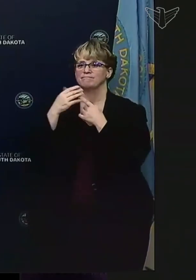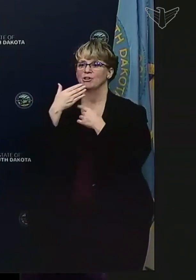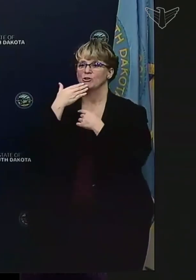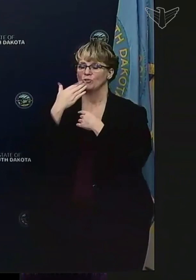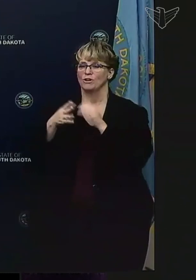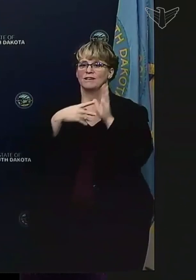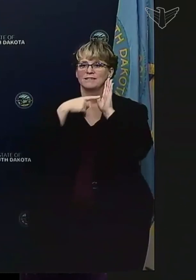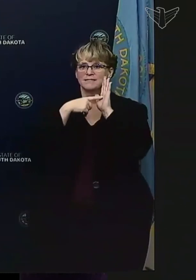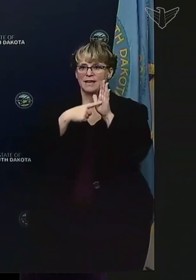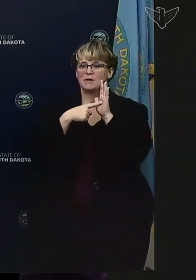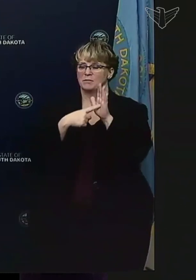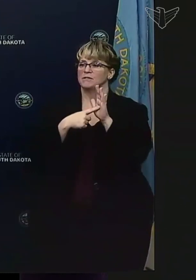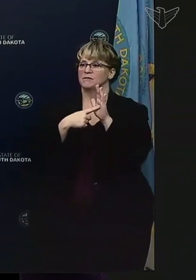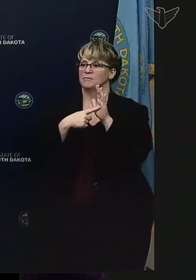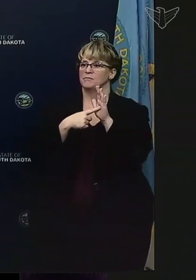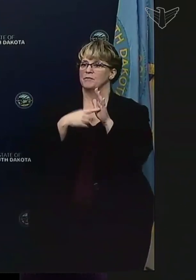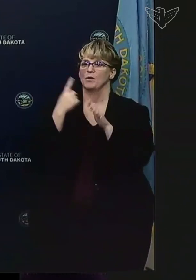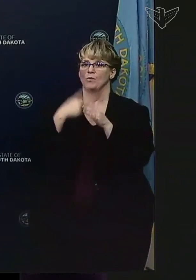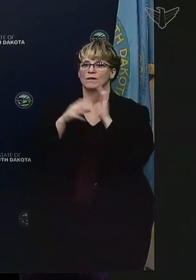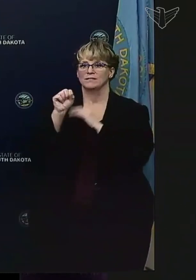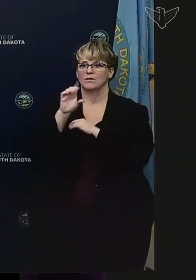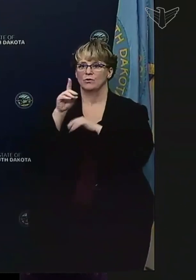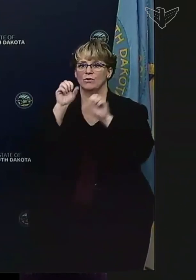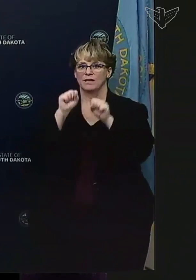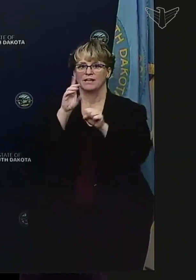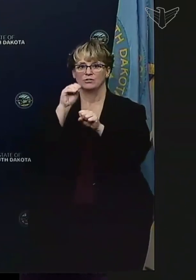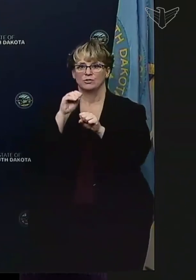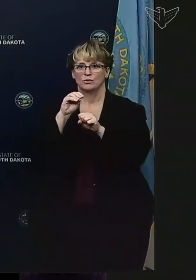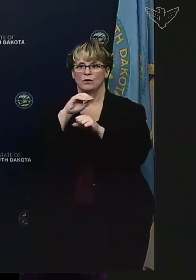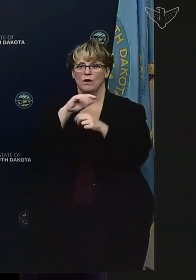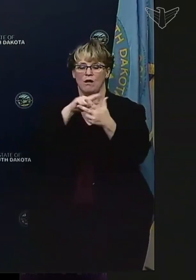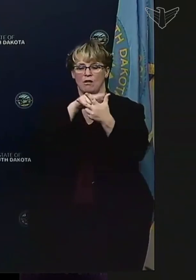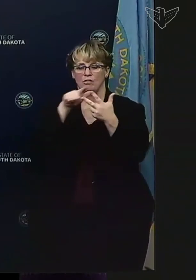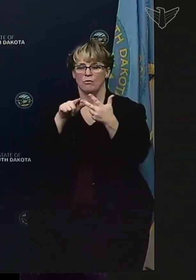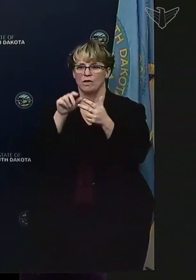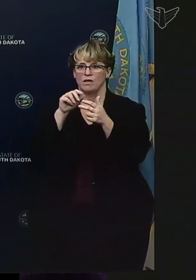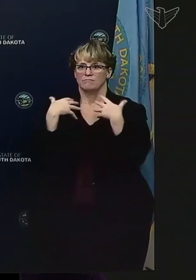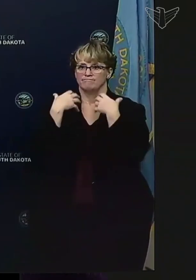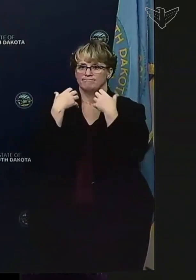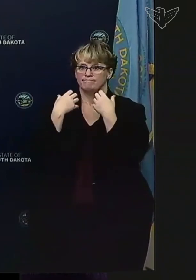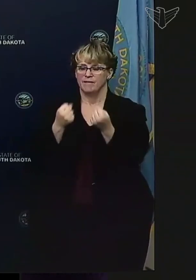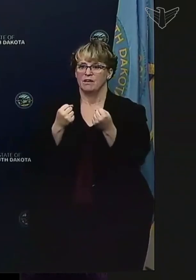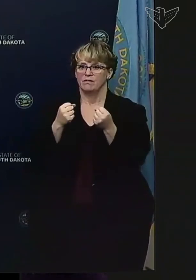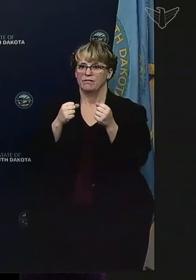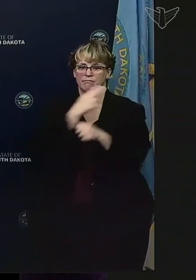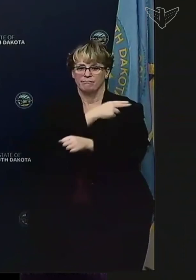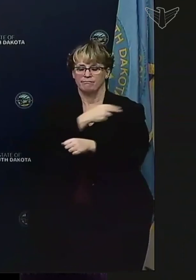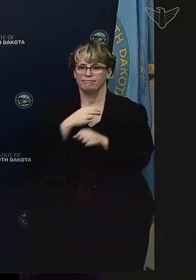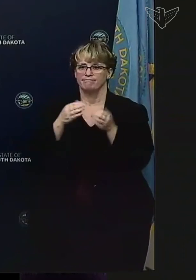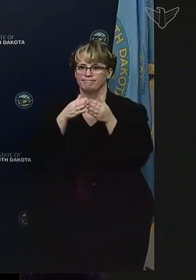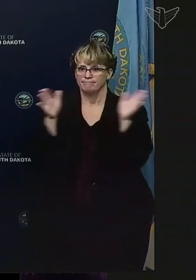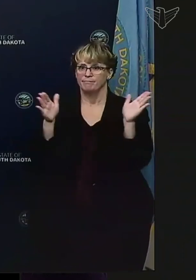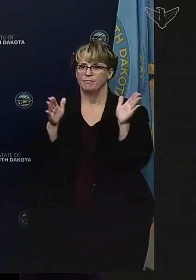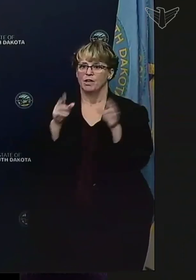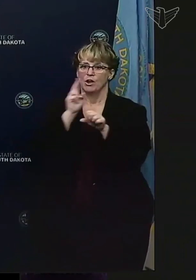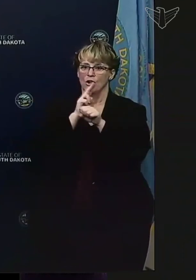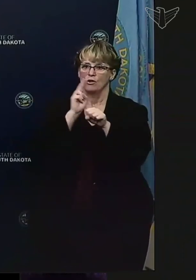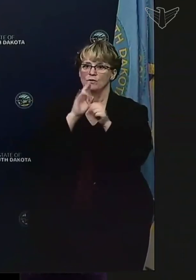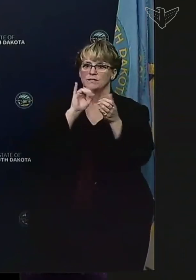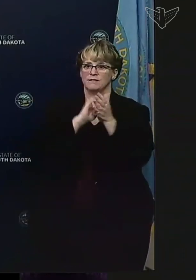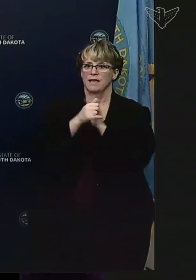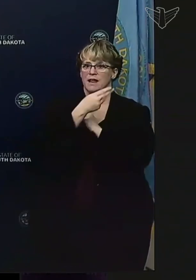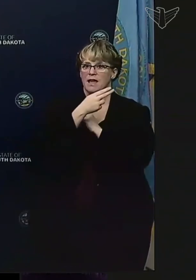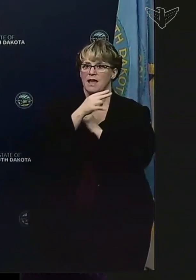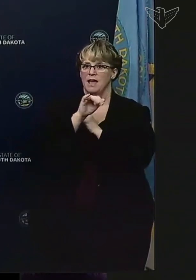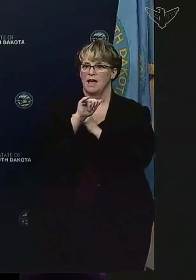an example of what South Dakota can do, is that all 3 health systems are participating in utilizing hydroxy